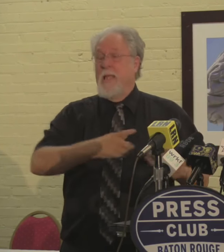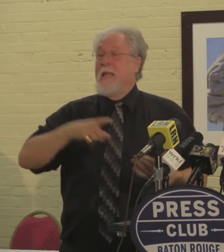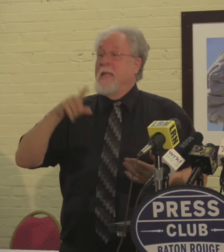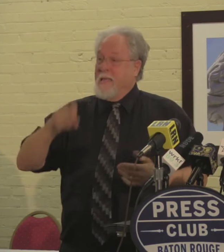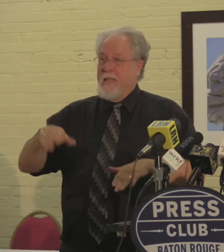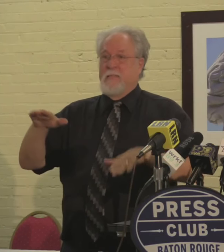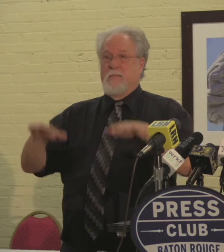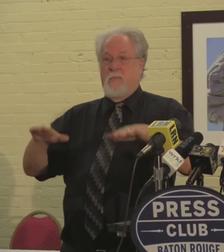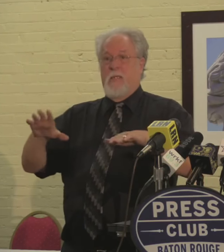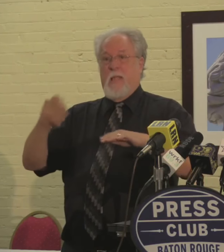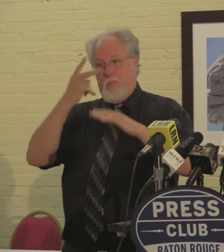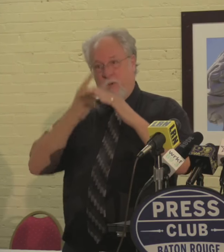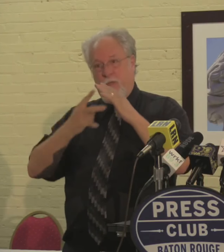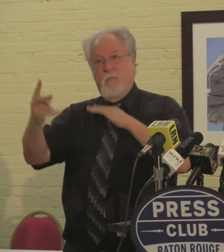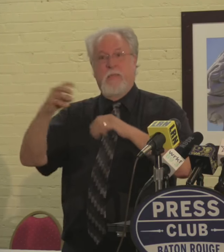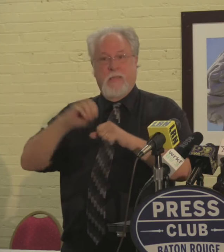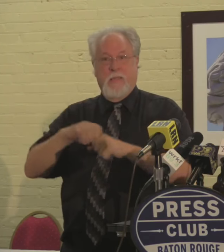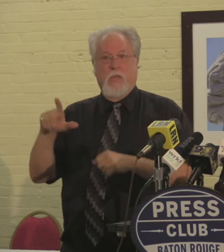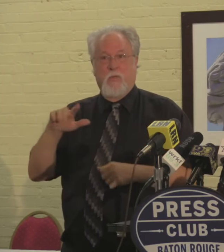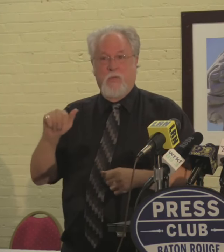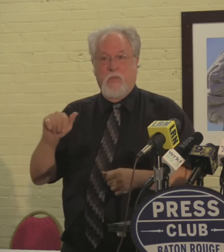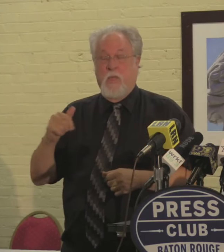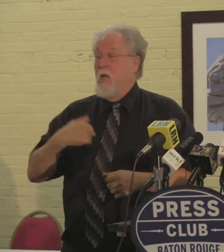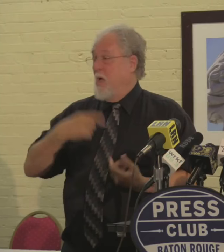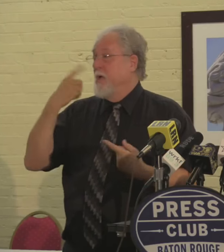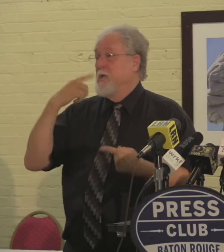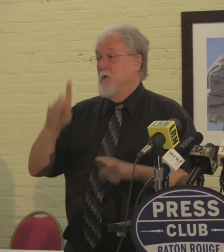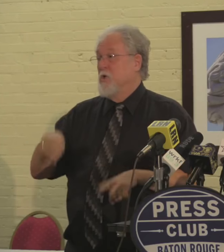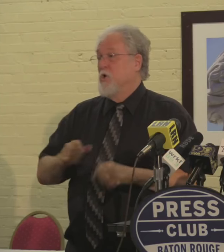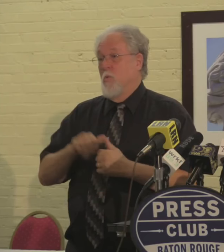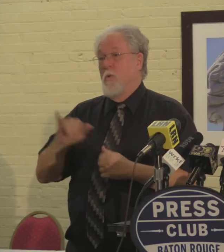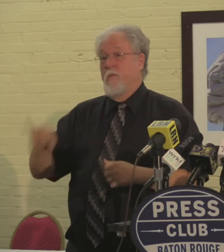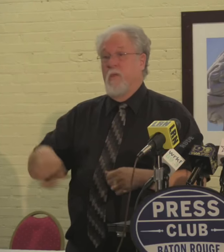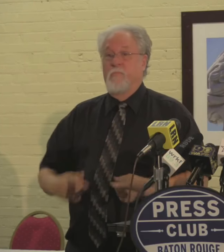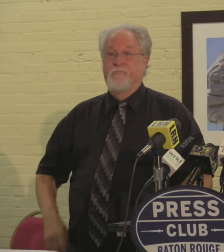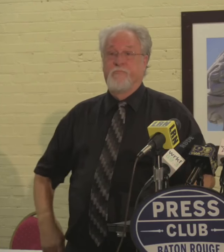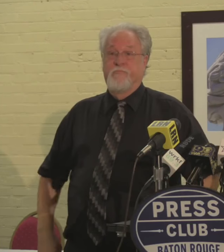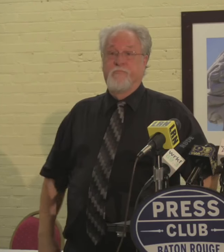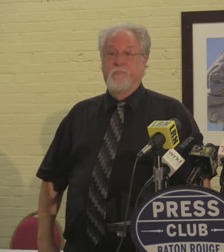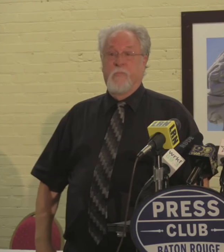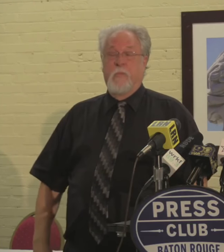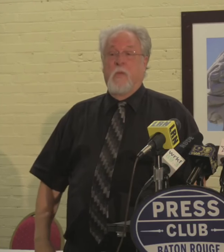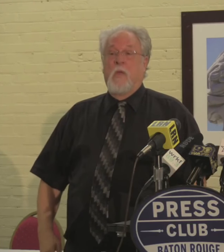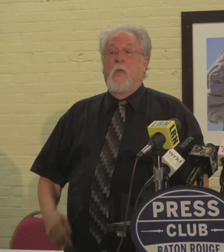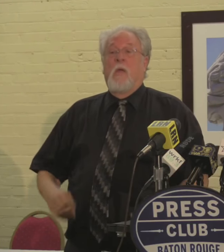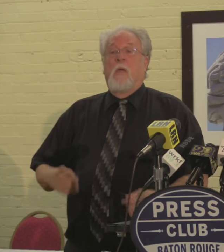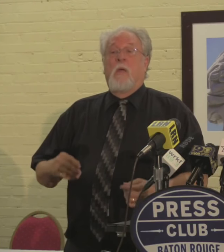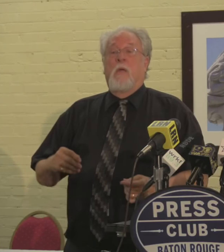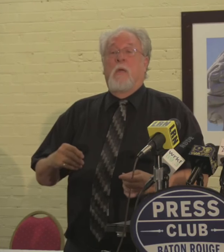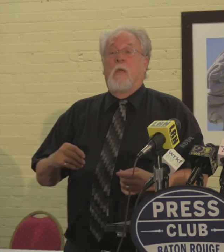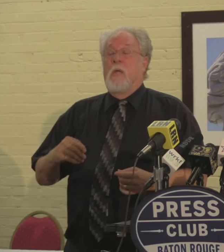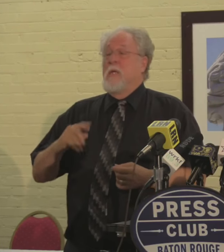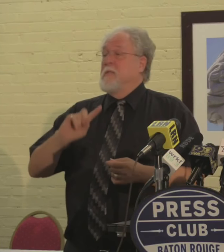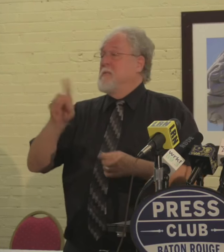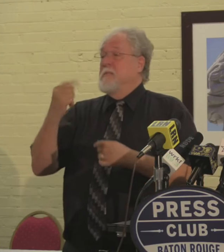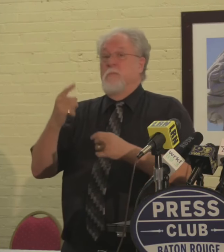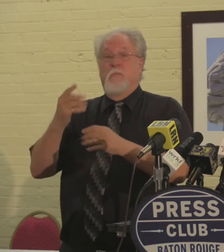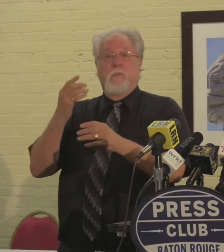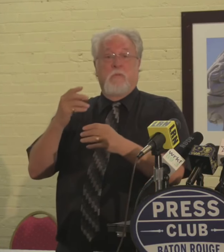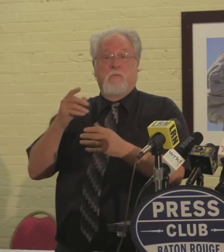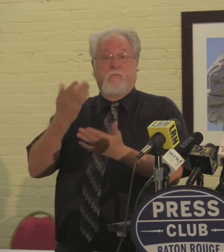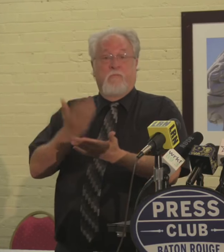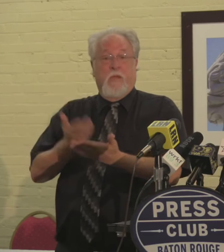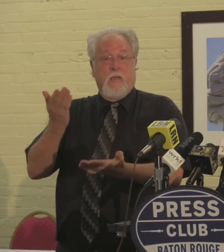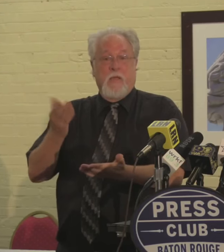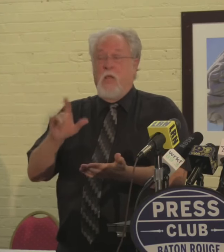and predictability here in Louisiana, and I concur with that completely. You know, the simple fact of the matter is